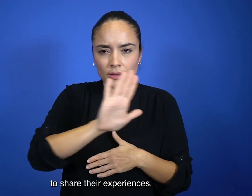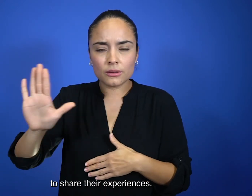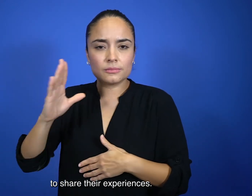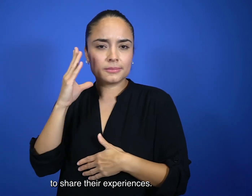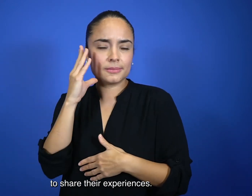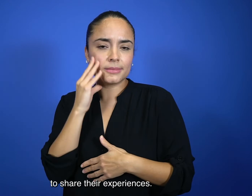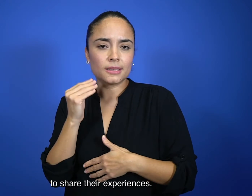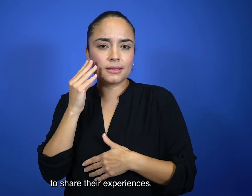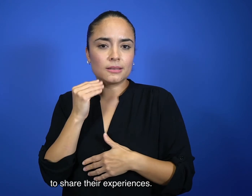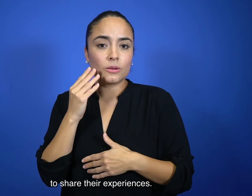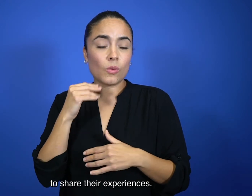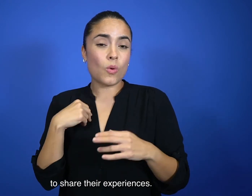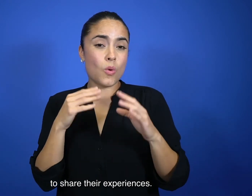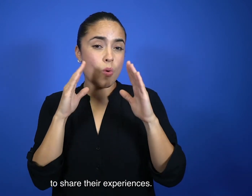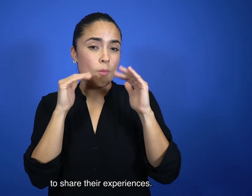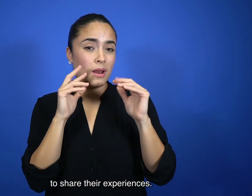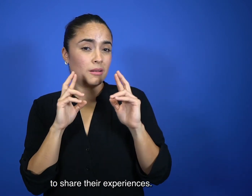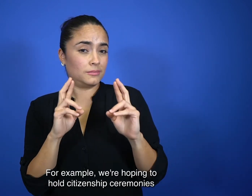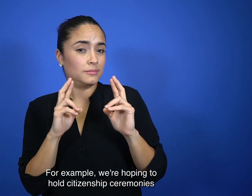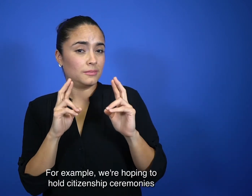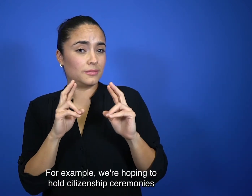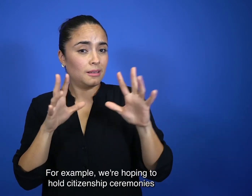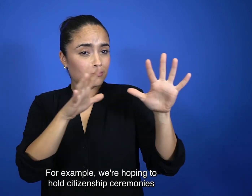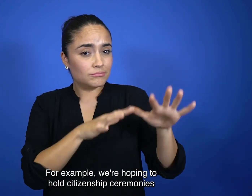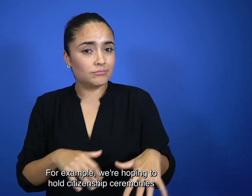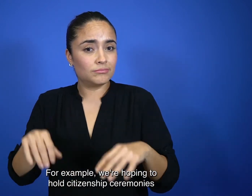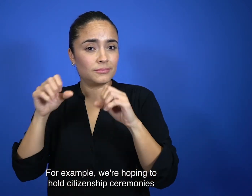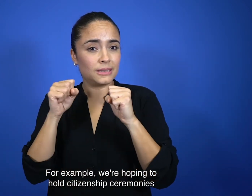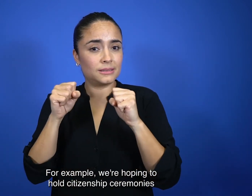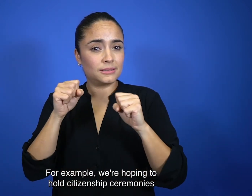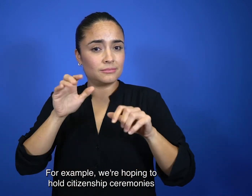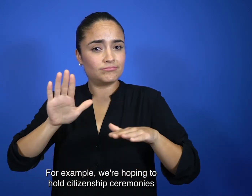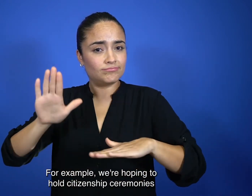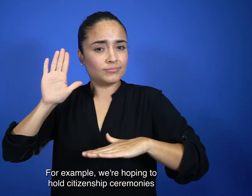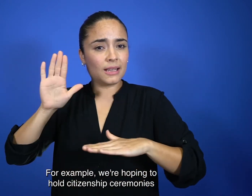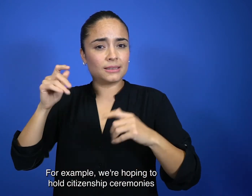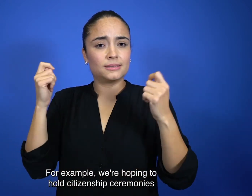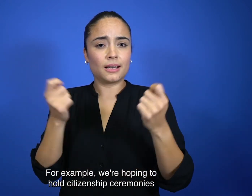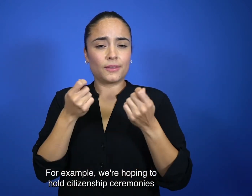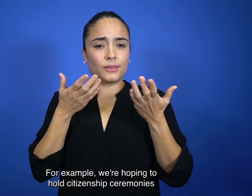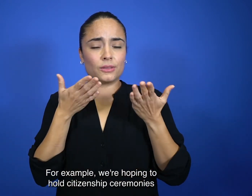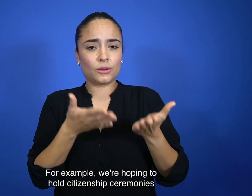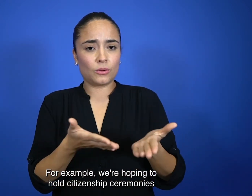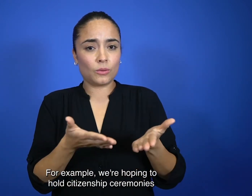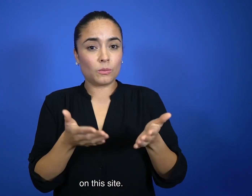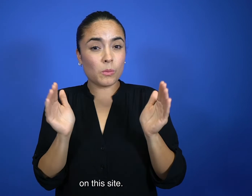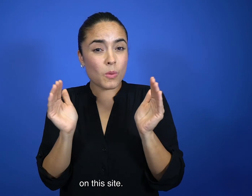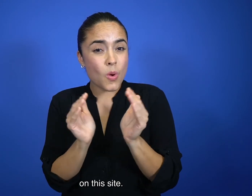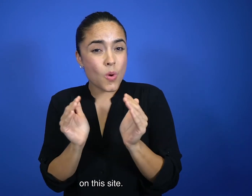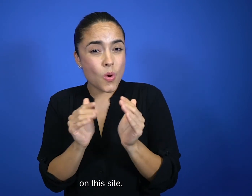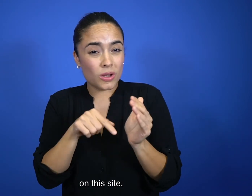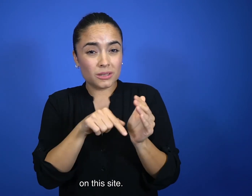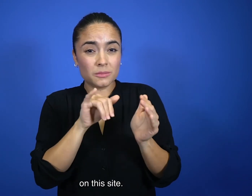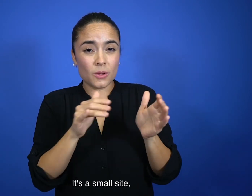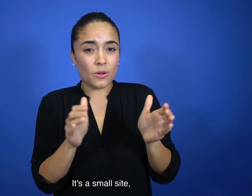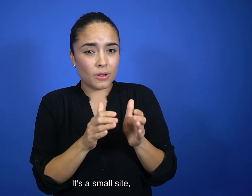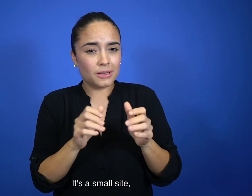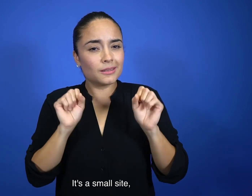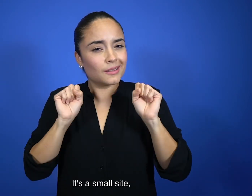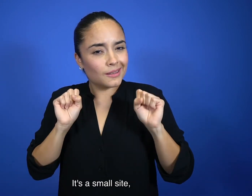to share their experiences. For example, we're hoping to hold citizenship ceremonies on this site. It's a small